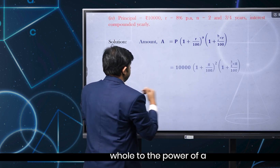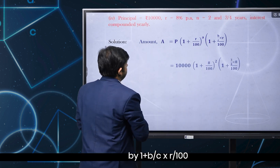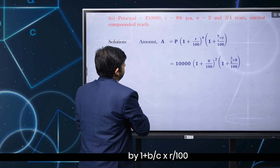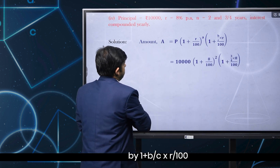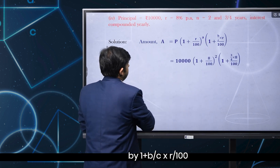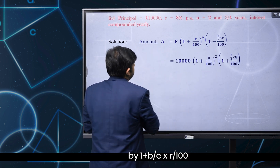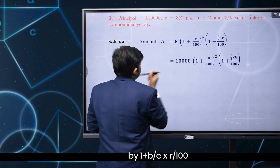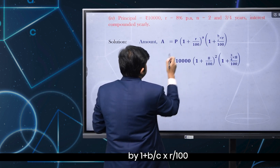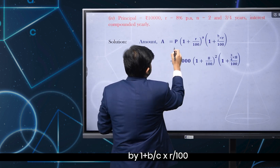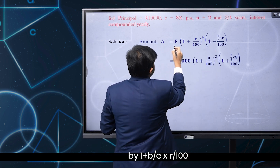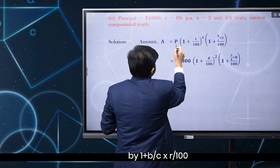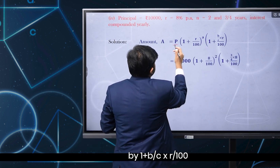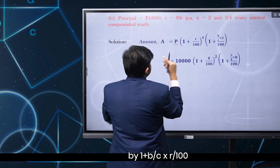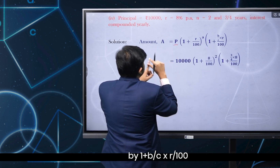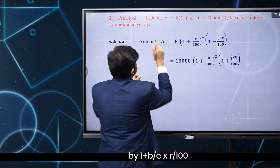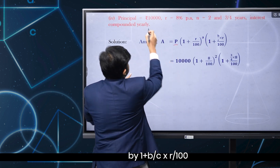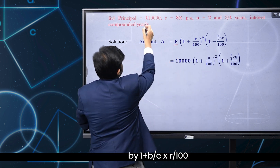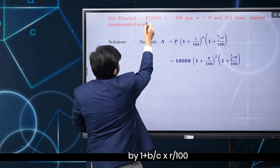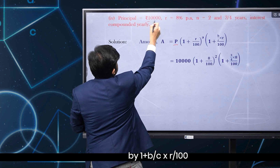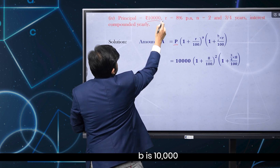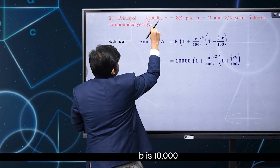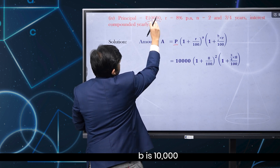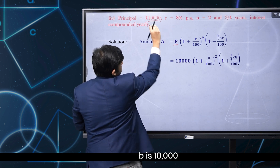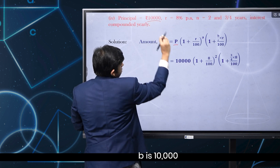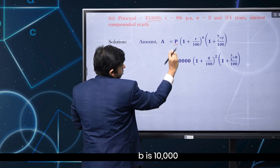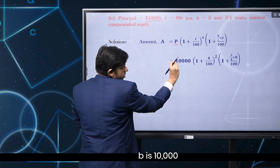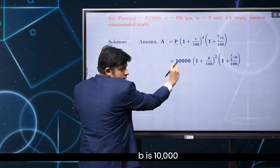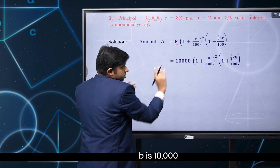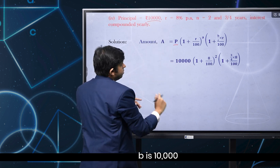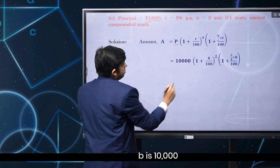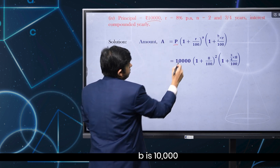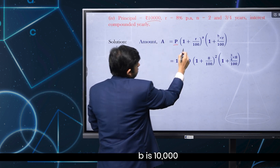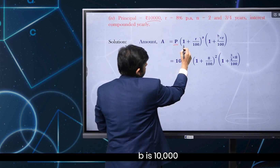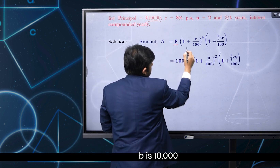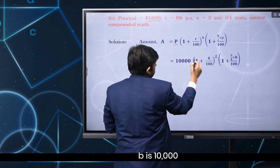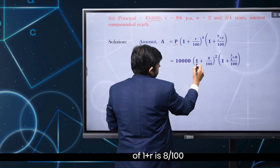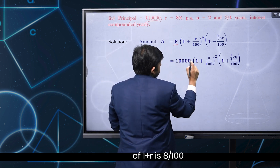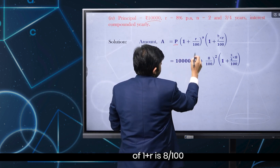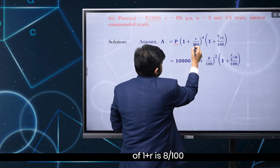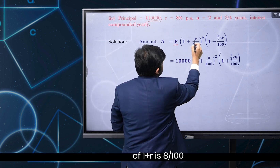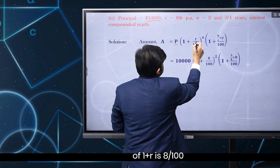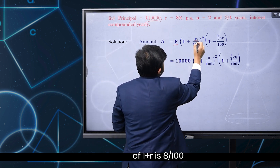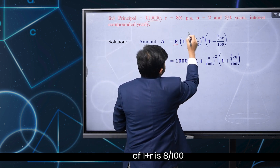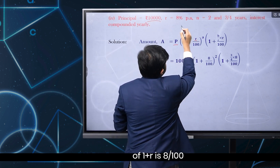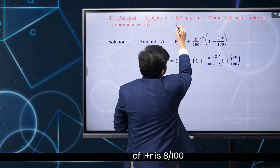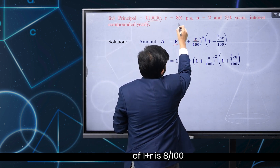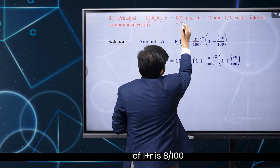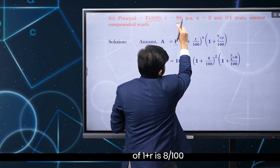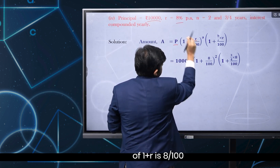by 1 plus B by C into R by 100. P is 10,000 of 1 plus R is 8